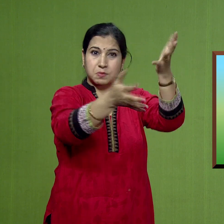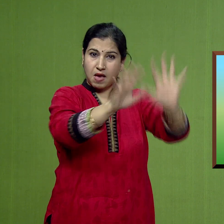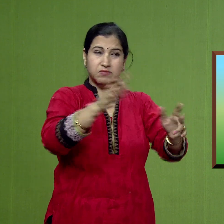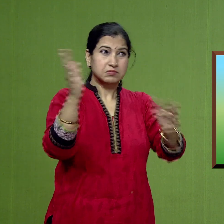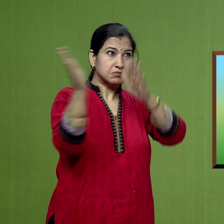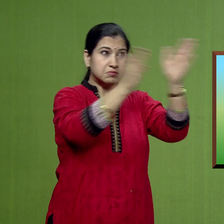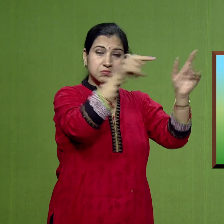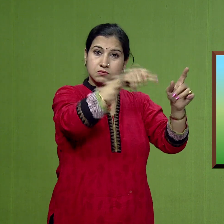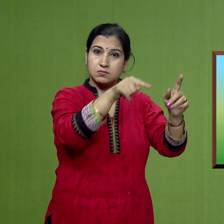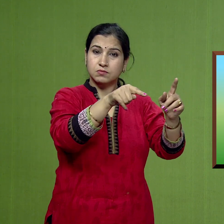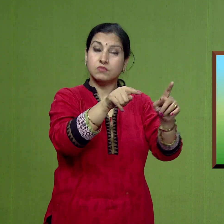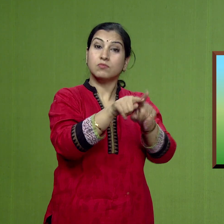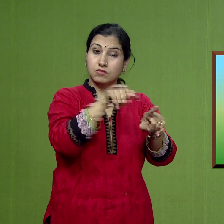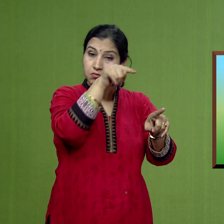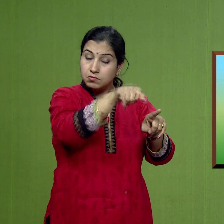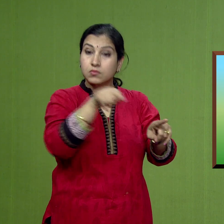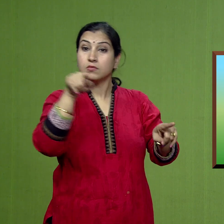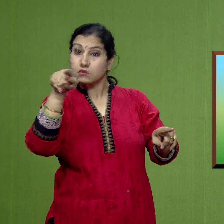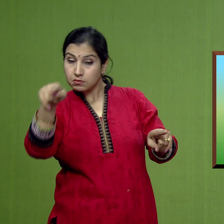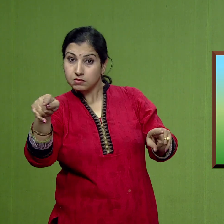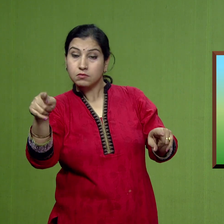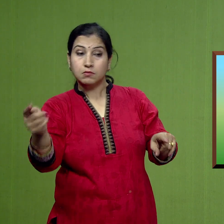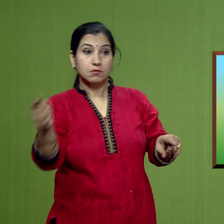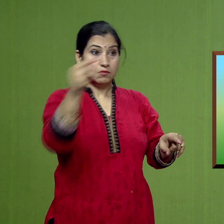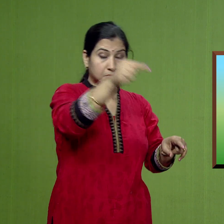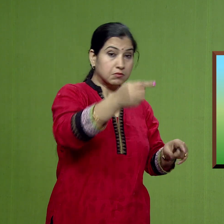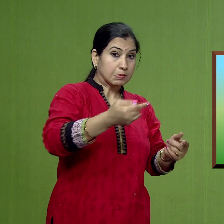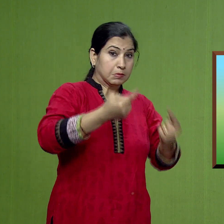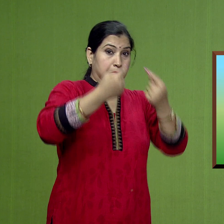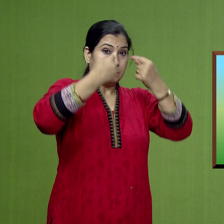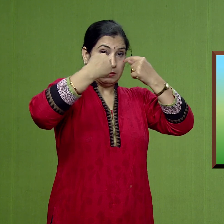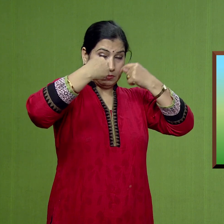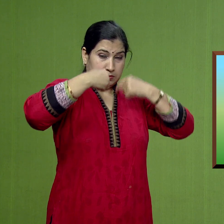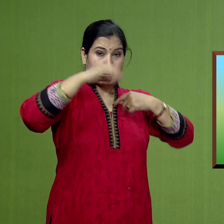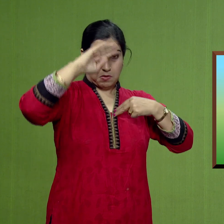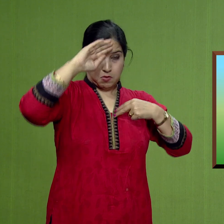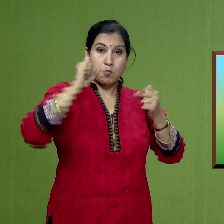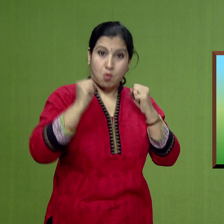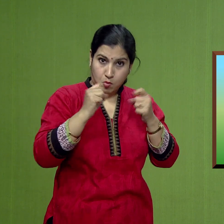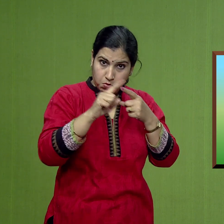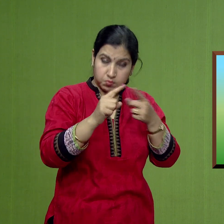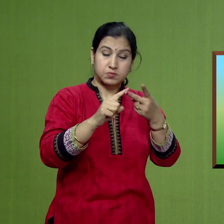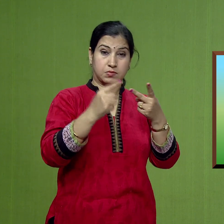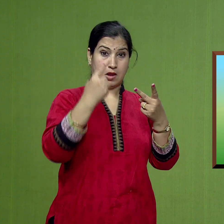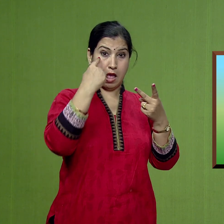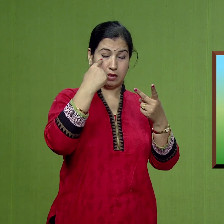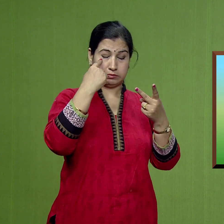it difficult for you to breathe and also affects your eyes and causes blindness?